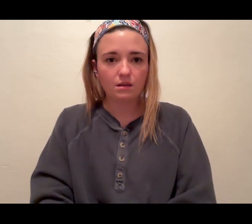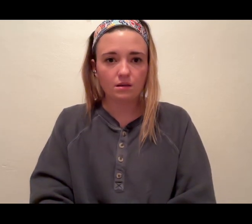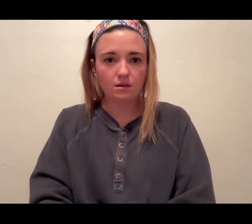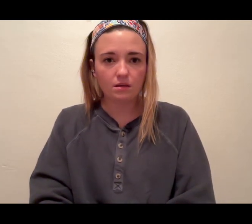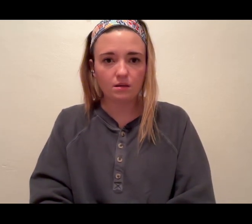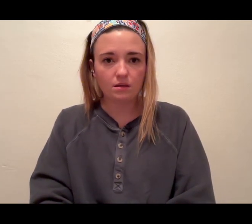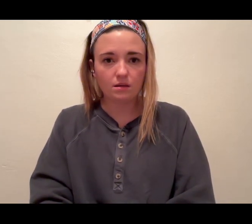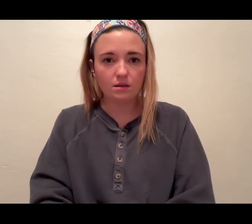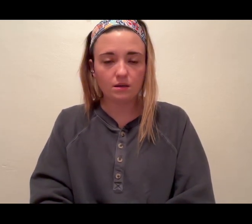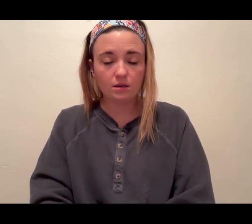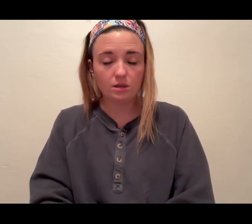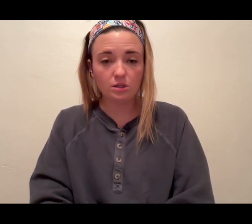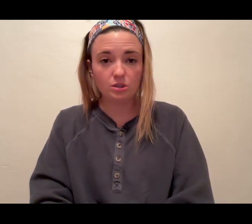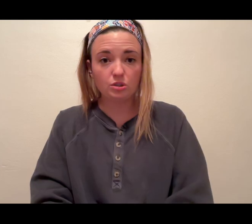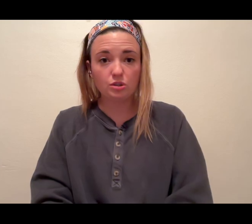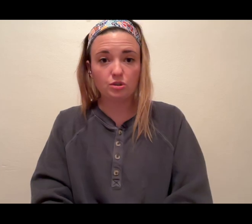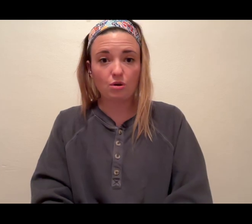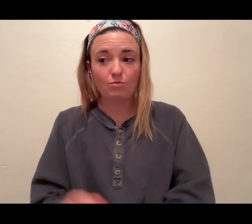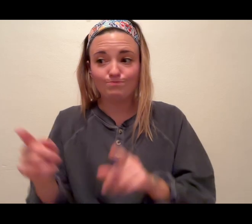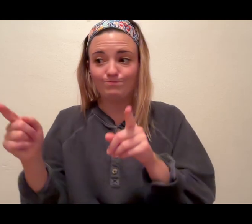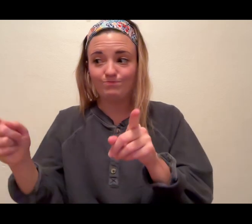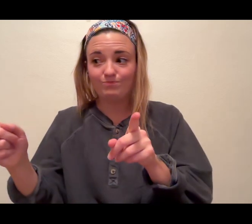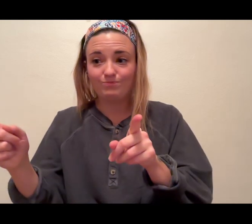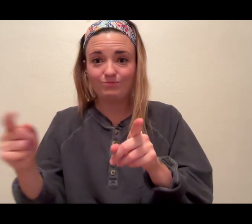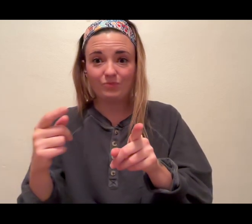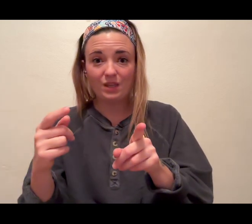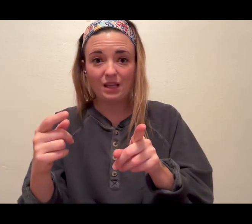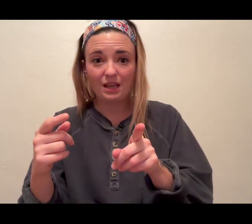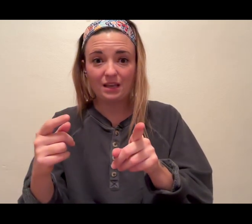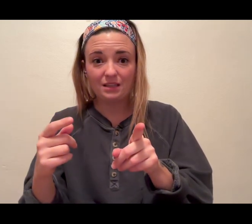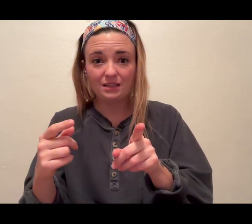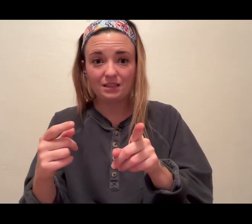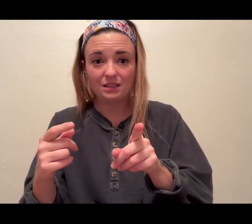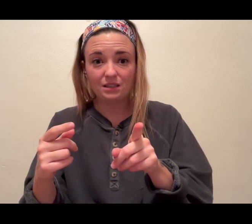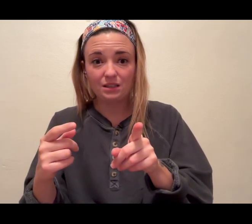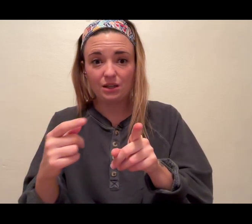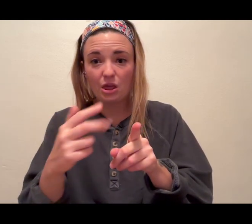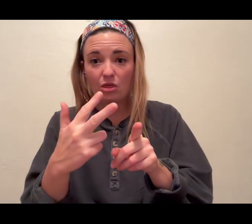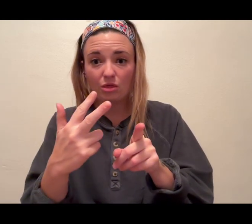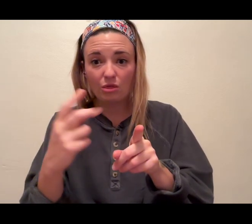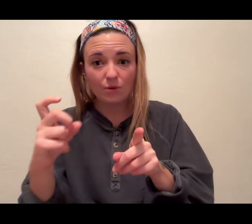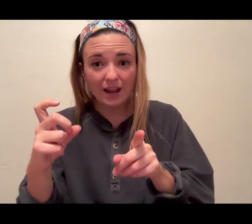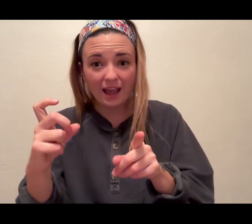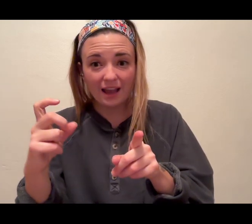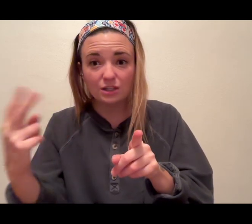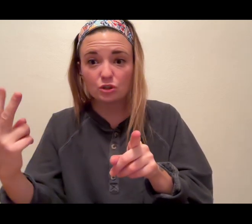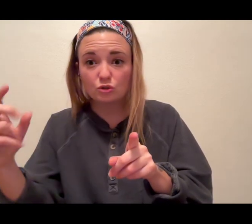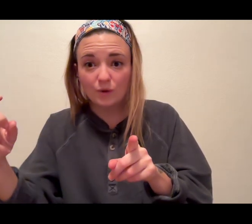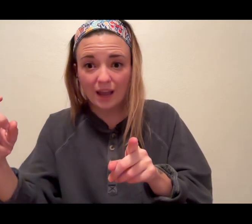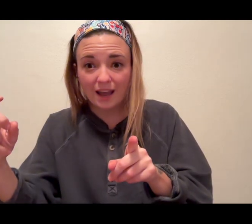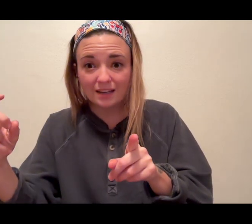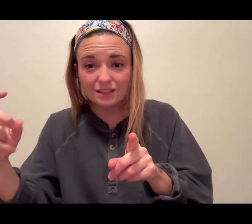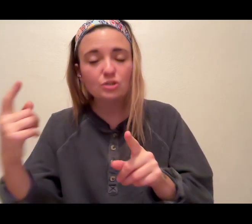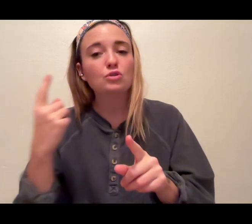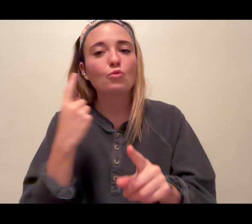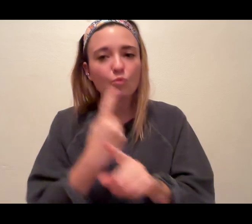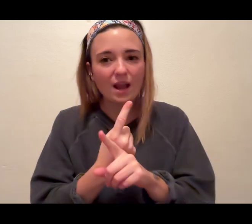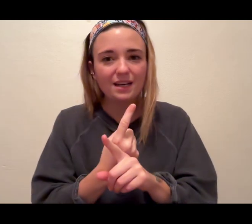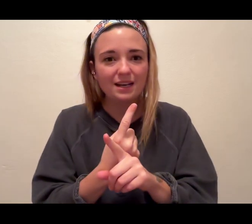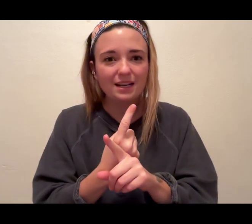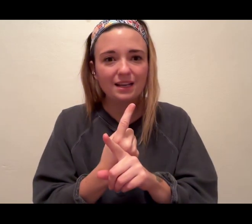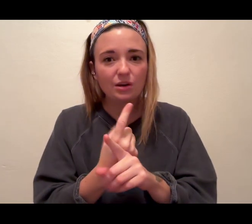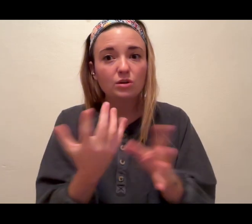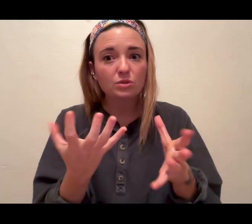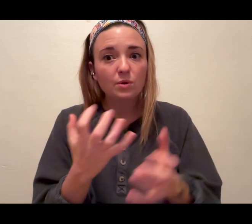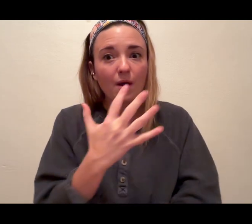is 3x. And when I put them together, I do get 5x. So this would be the correct factorization then of